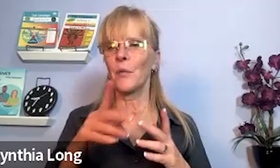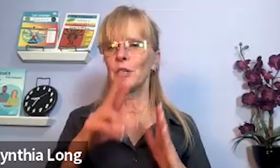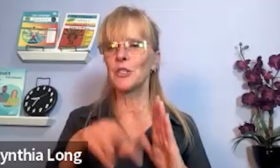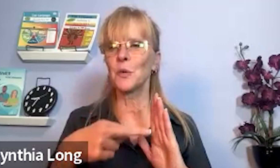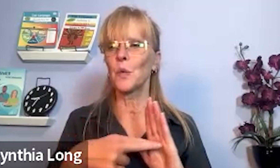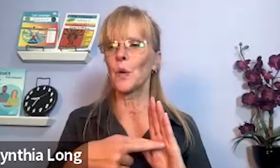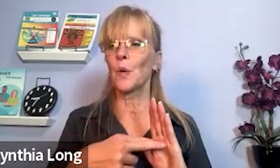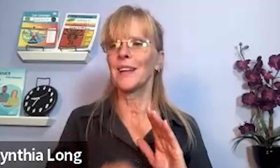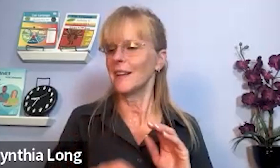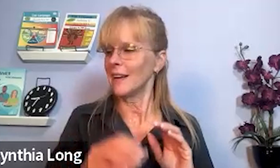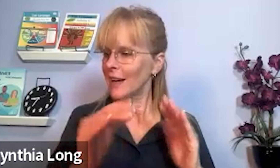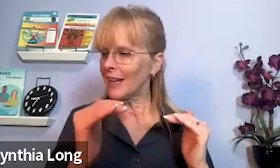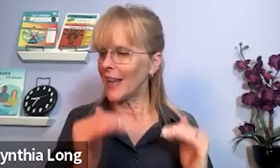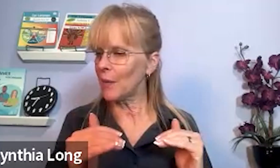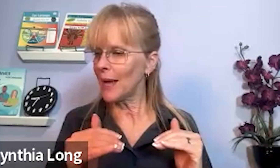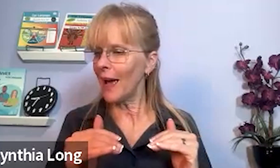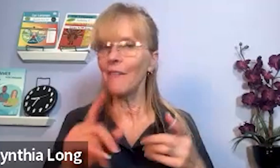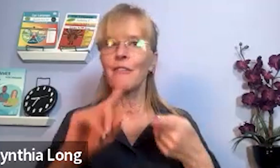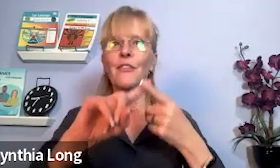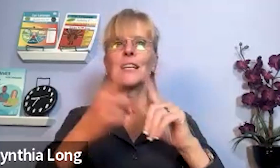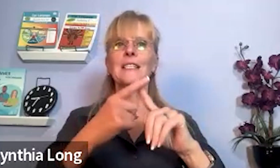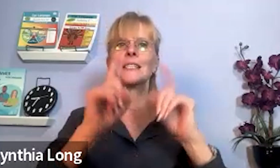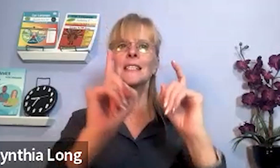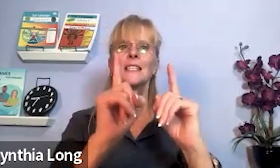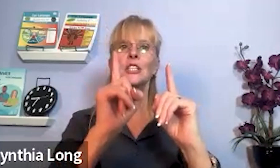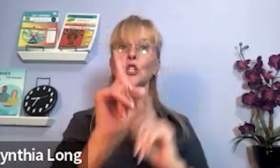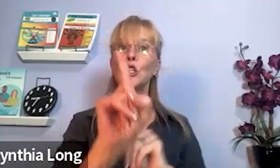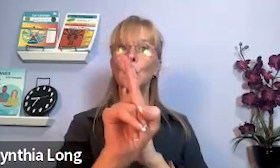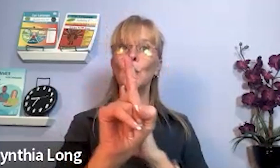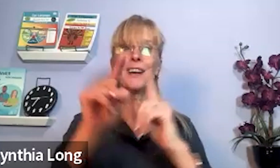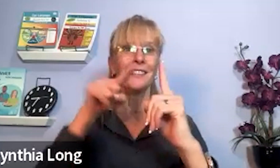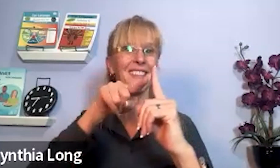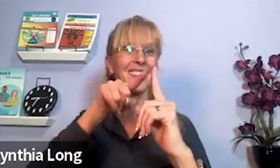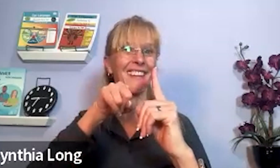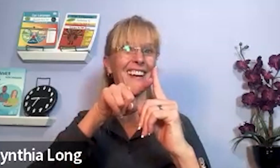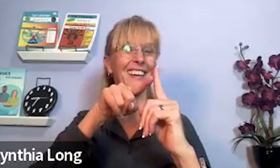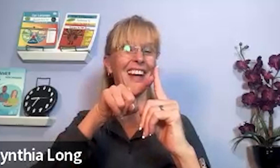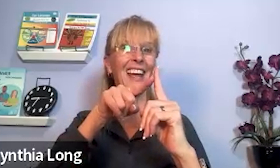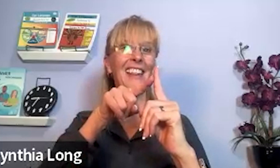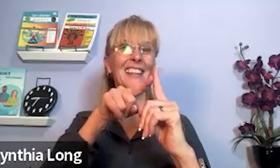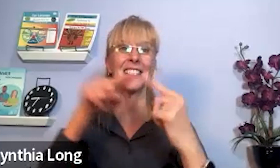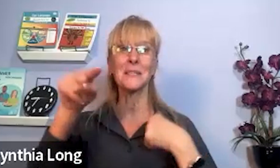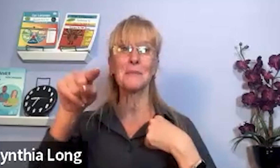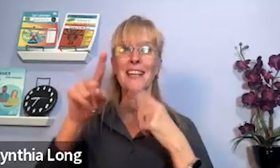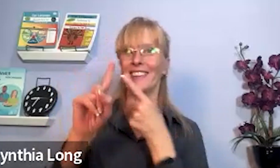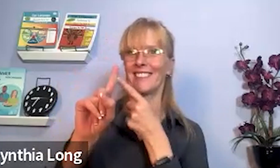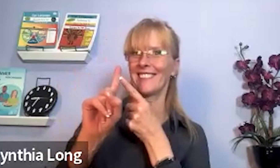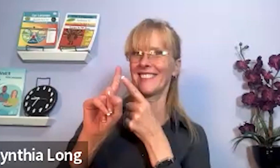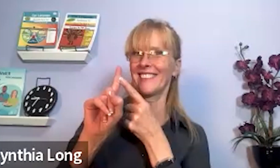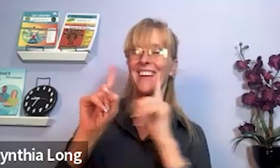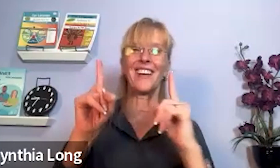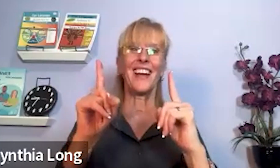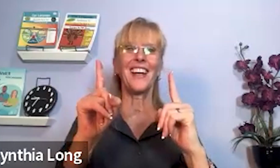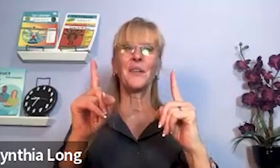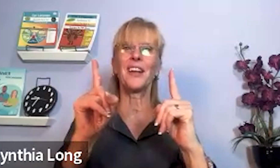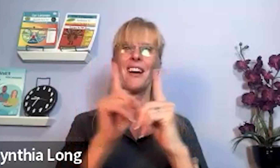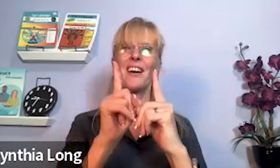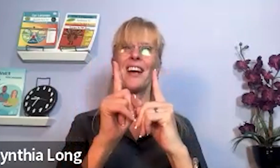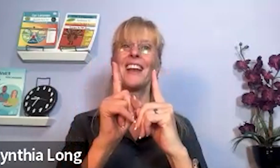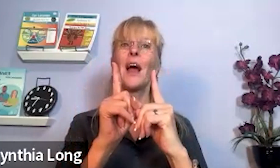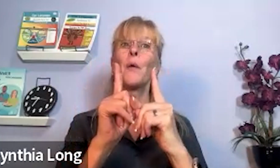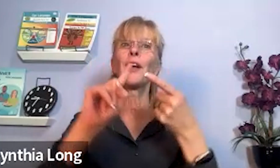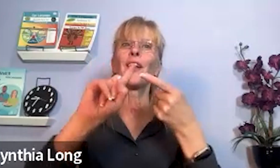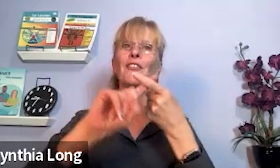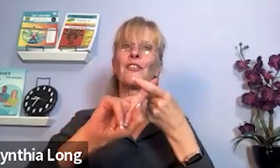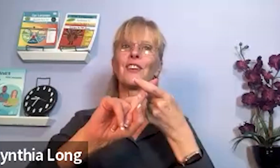are. What's your role? Okay, now we have friends. This is you, okay, and this is me. Okay, here we